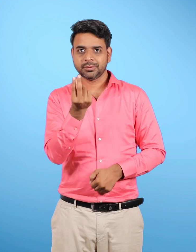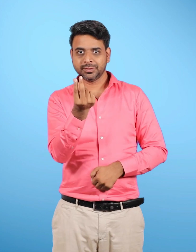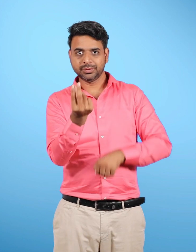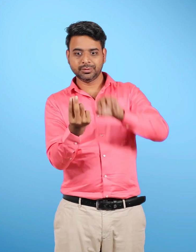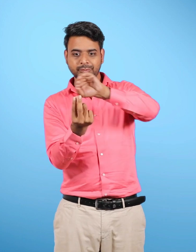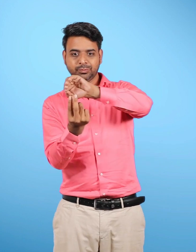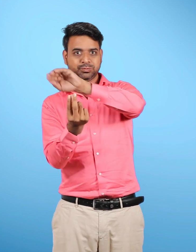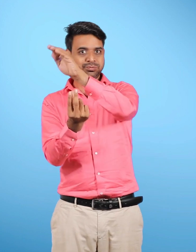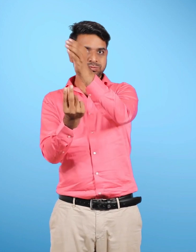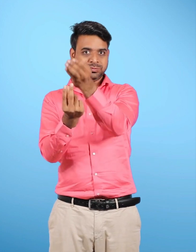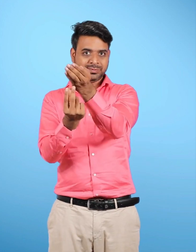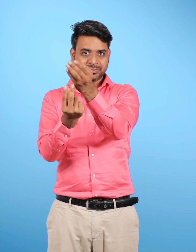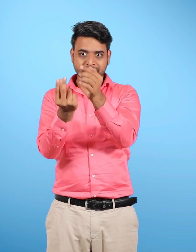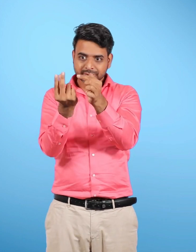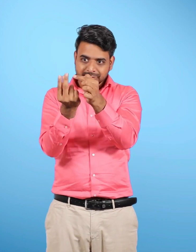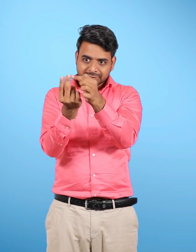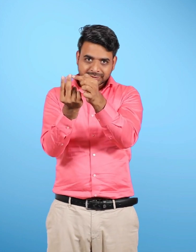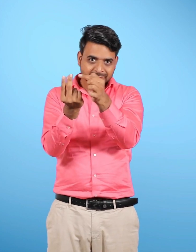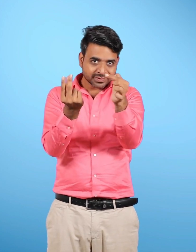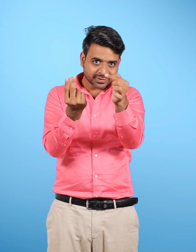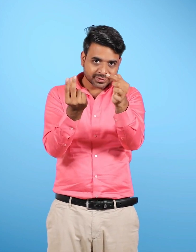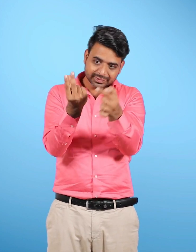bulb connected to 2 wires.